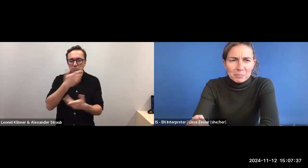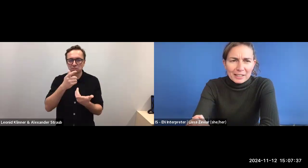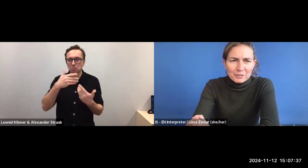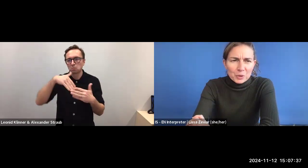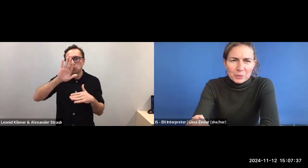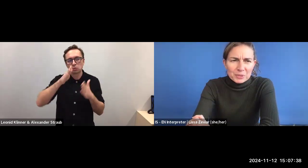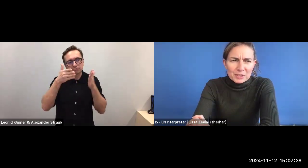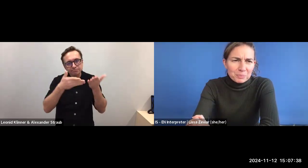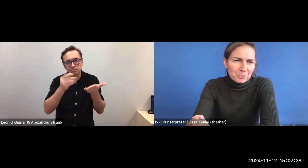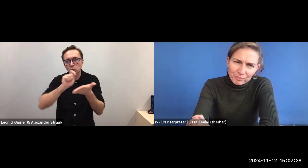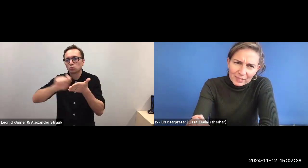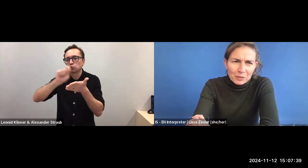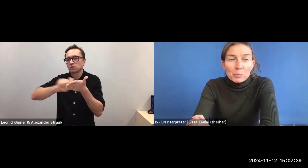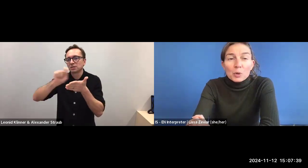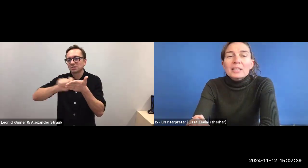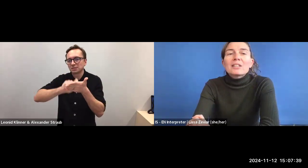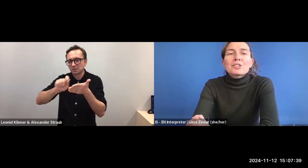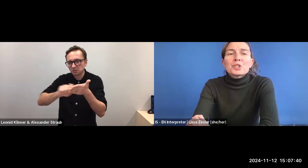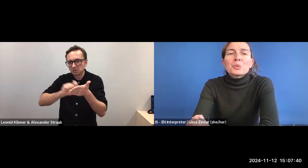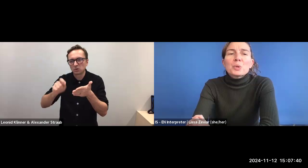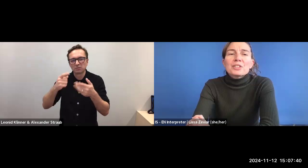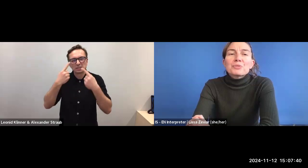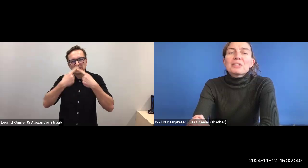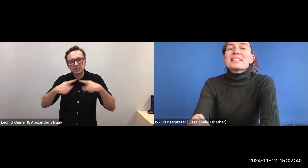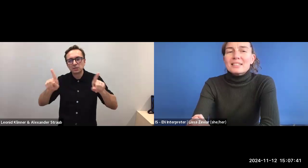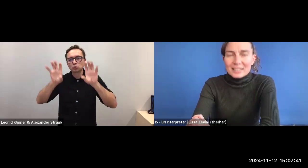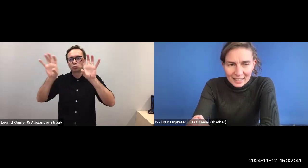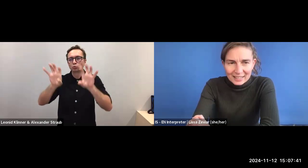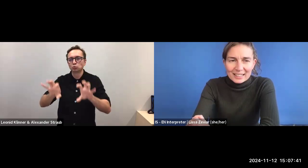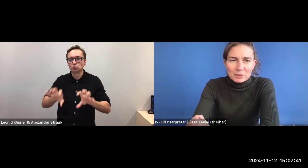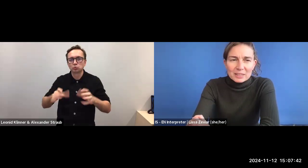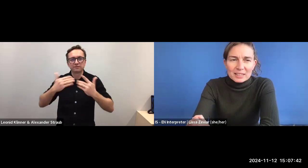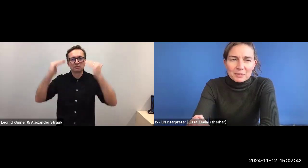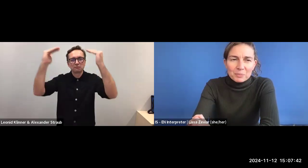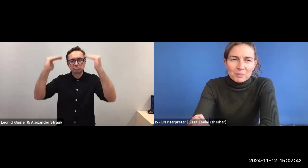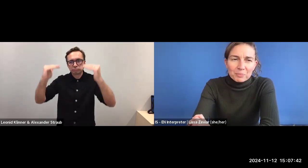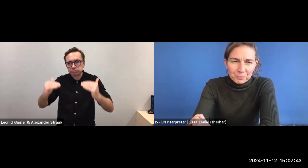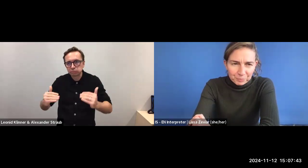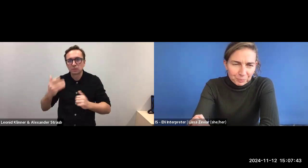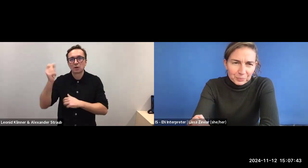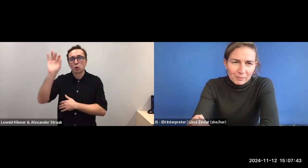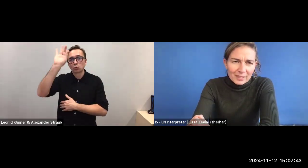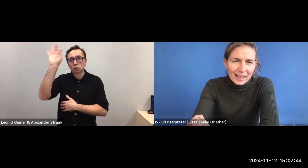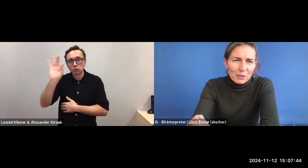programs and platforms that were more geared towards written assessments.